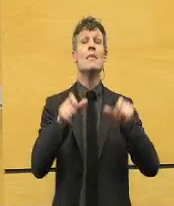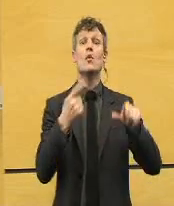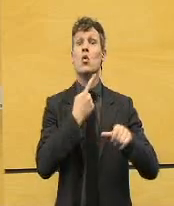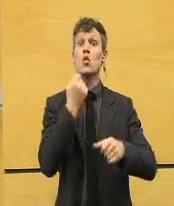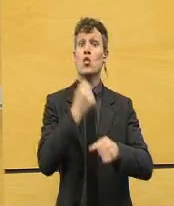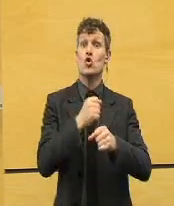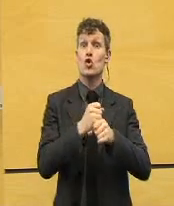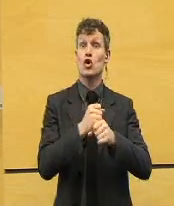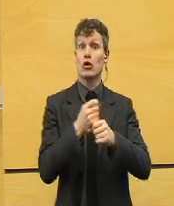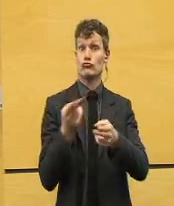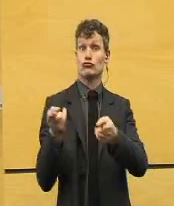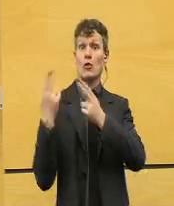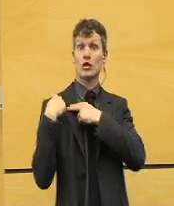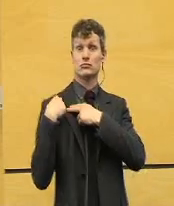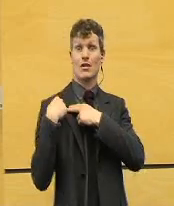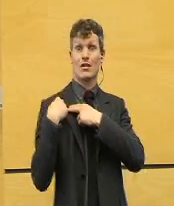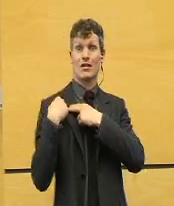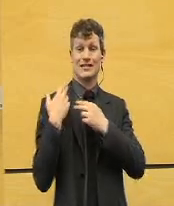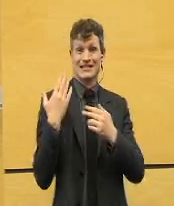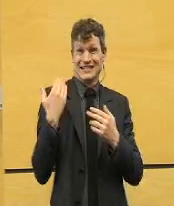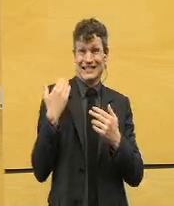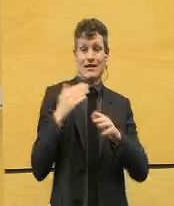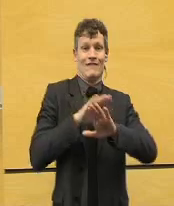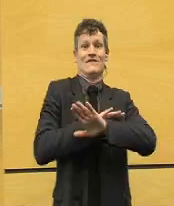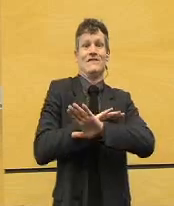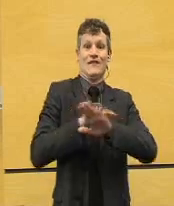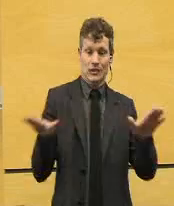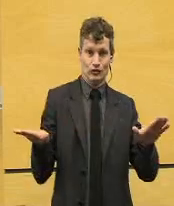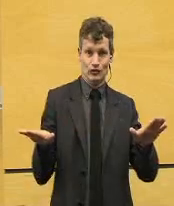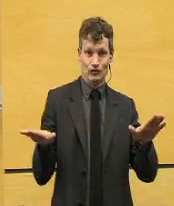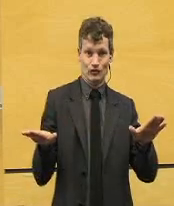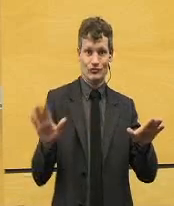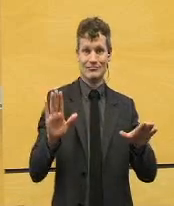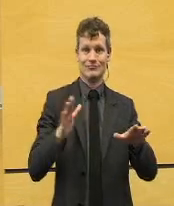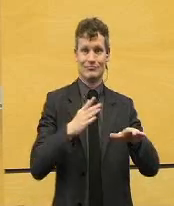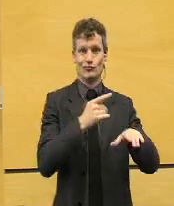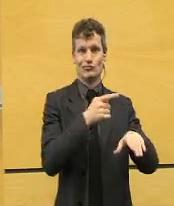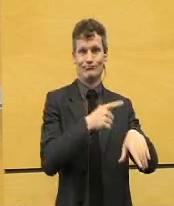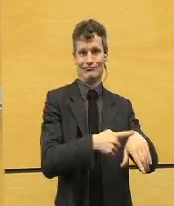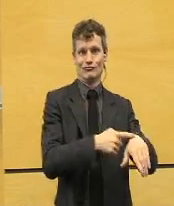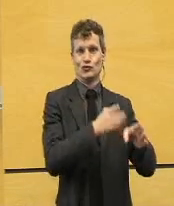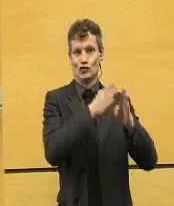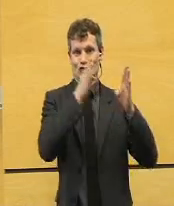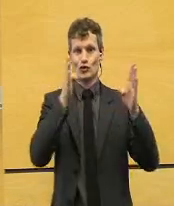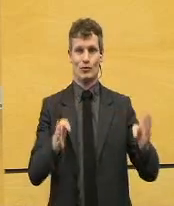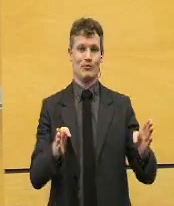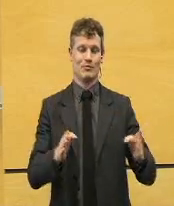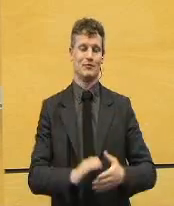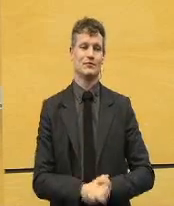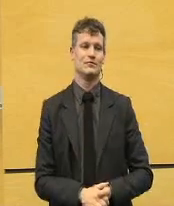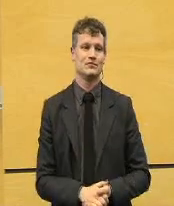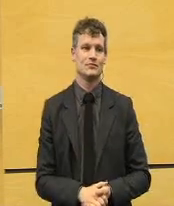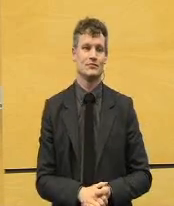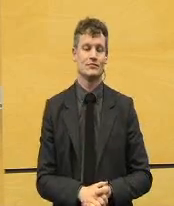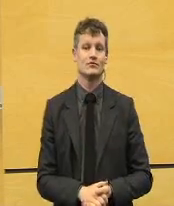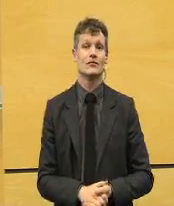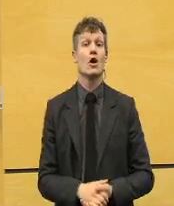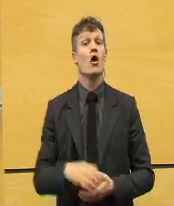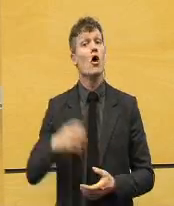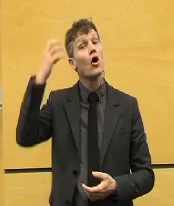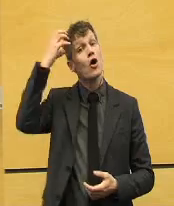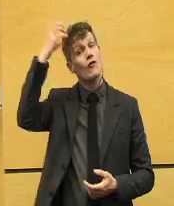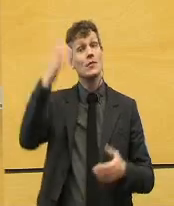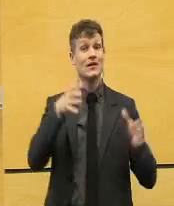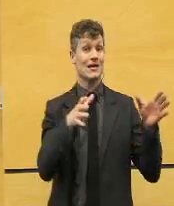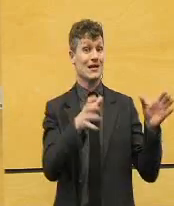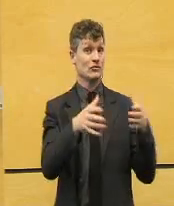For the past 2 years, there has been ongoing debate among government agencies, disabled